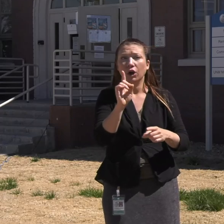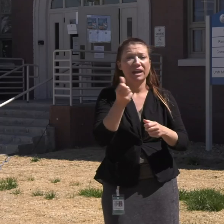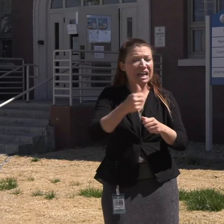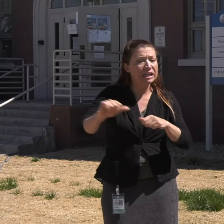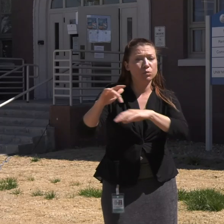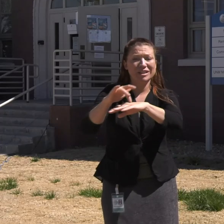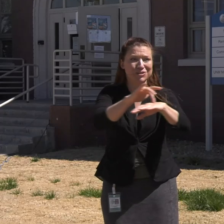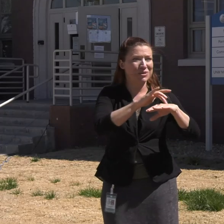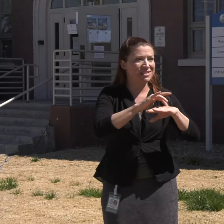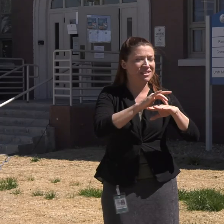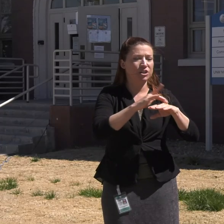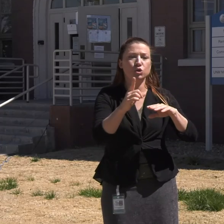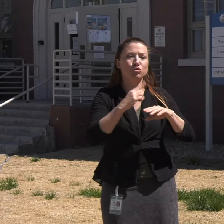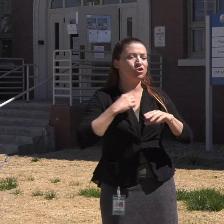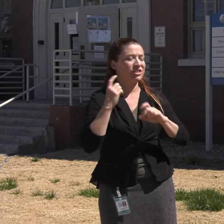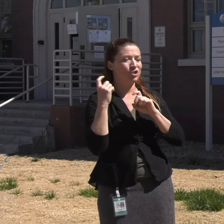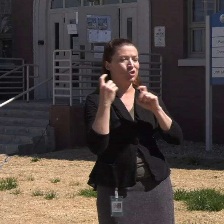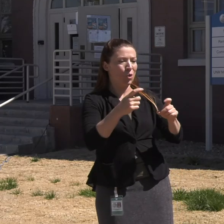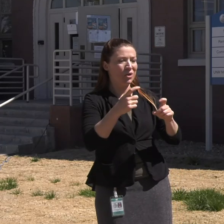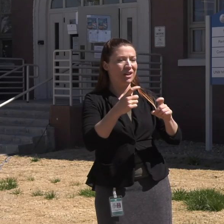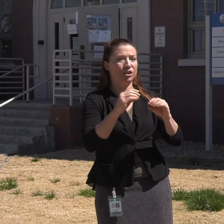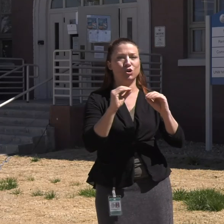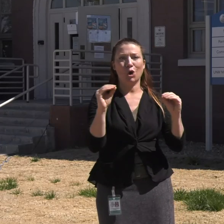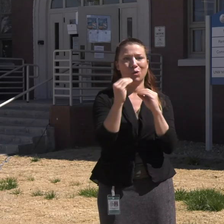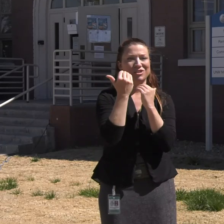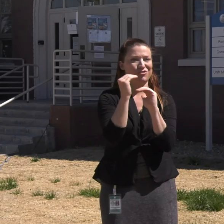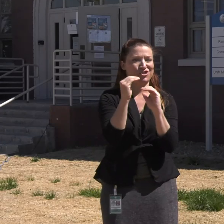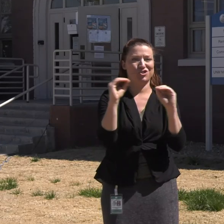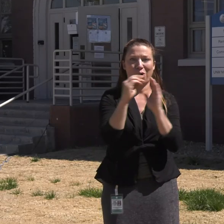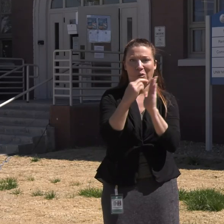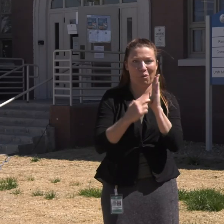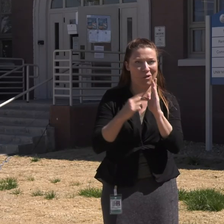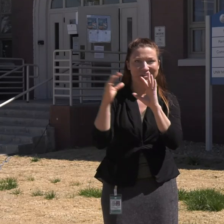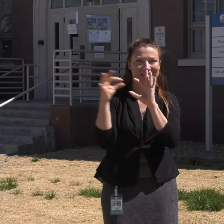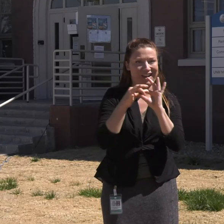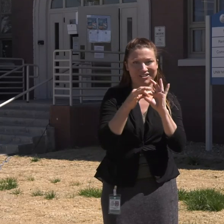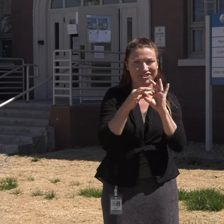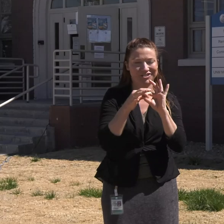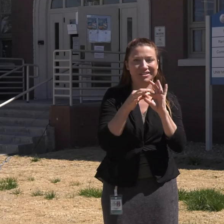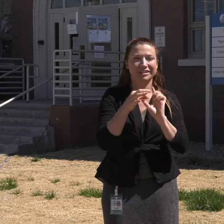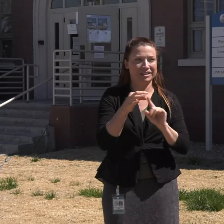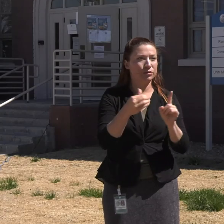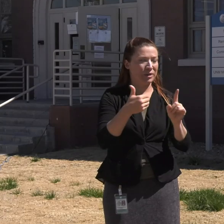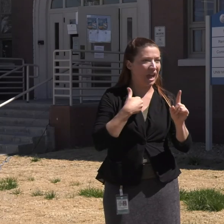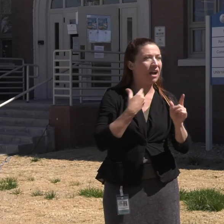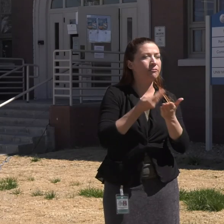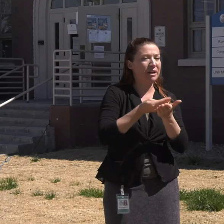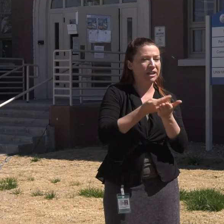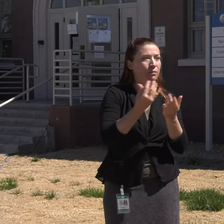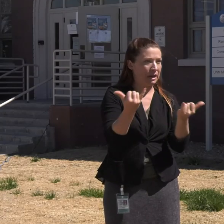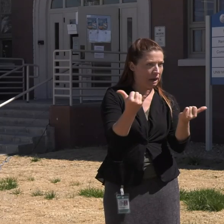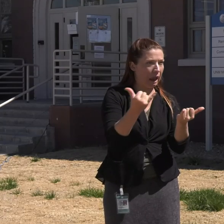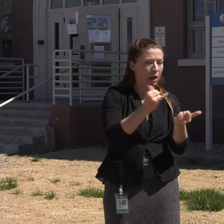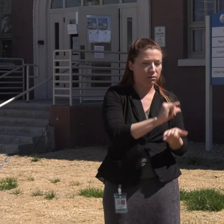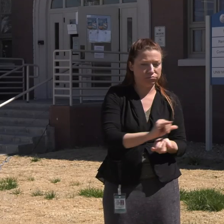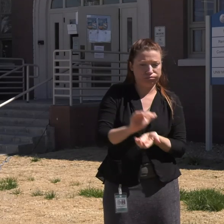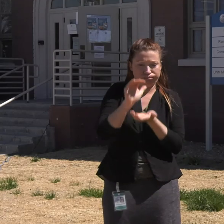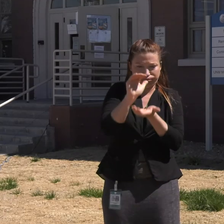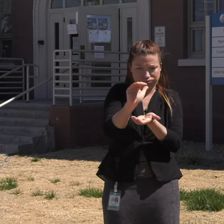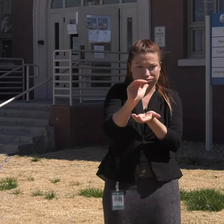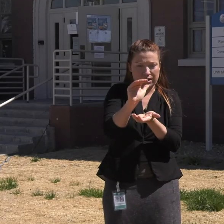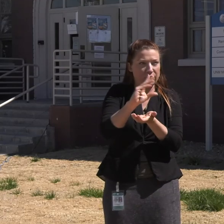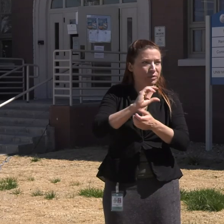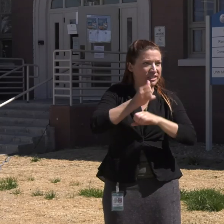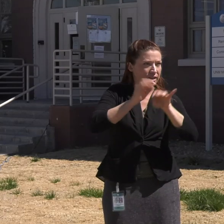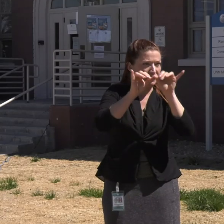unrestricted donation. But we can take that. We've moved a pot of money in there currently to support that, and we're building that system out so that we can move on that as